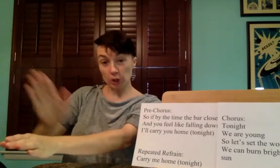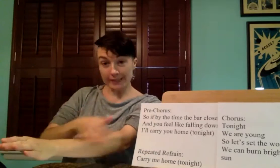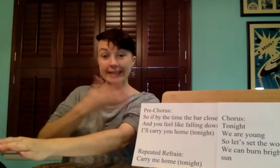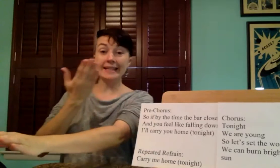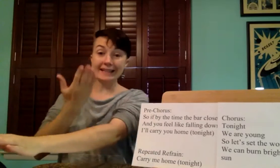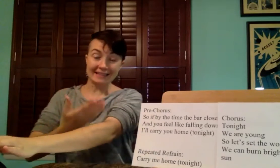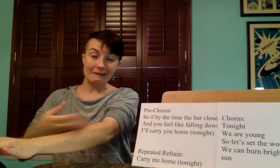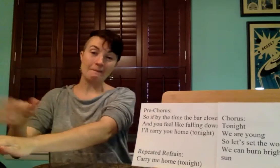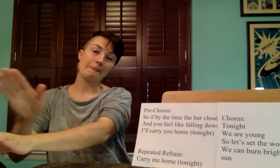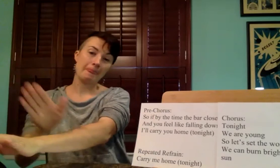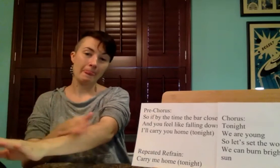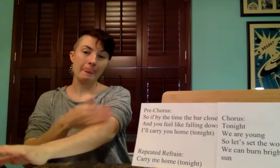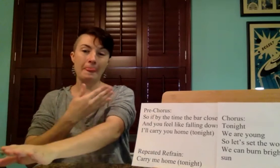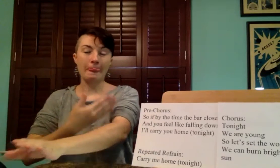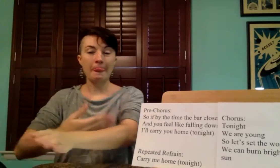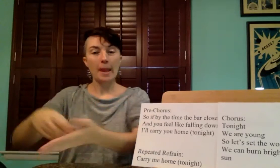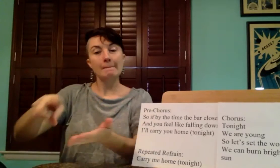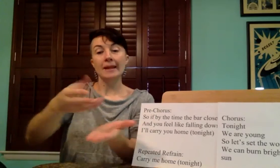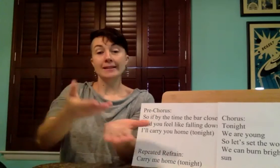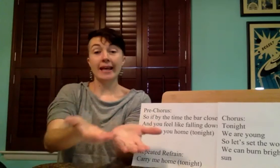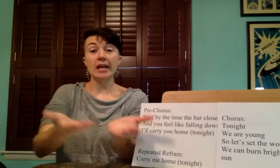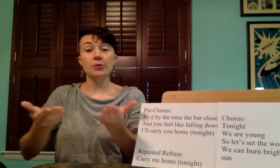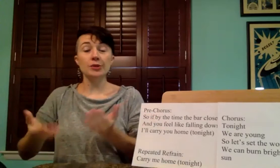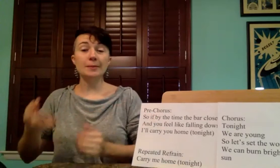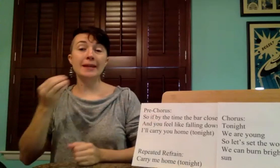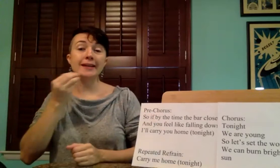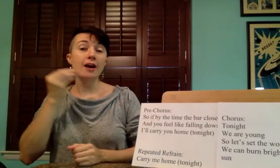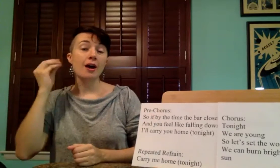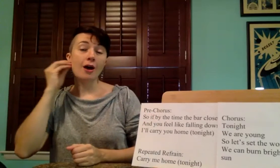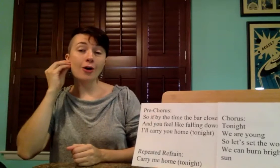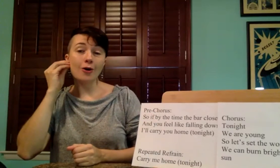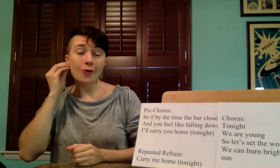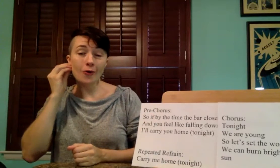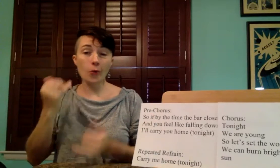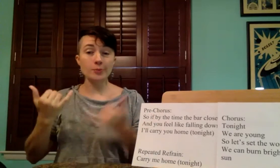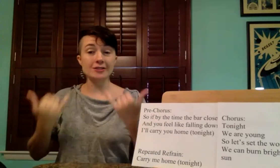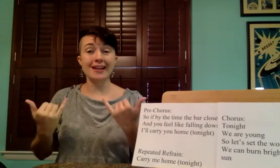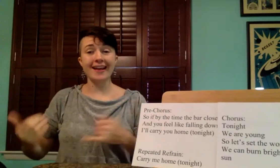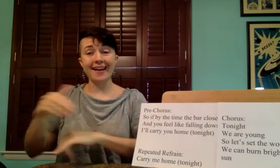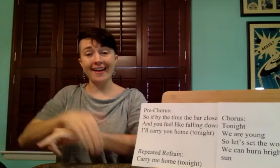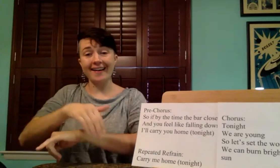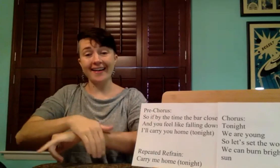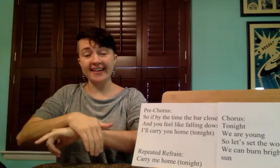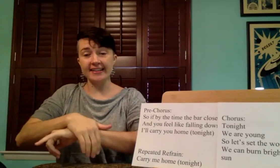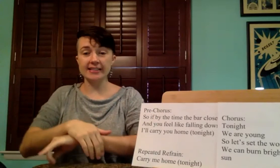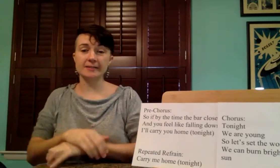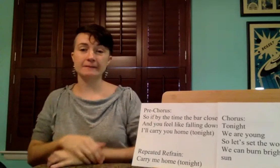Music. So someone come and carry me home tonight. Dancing,